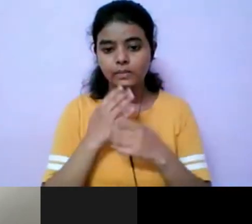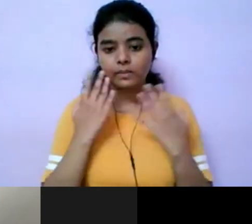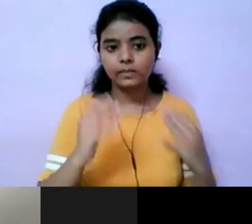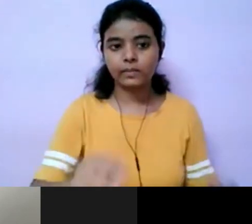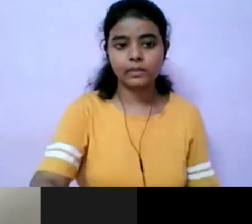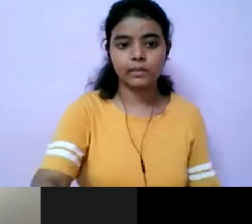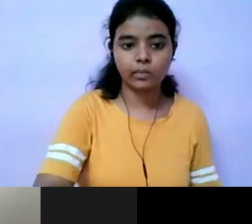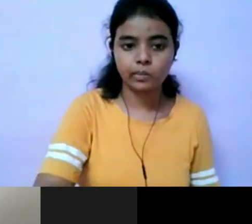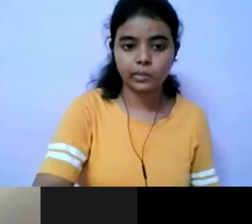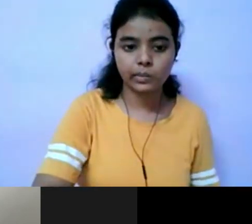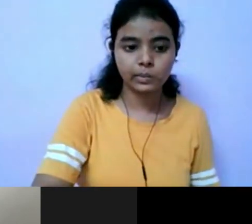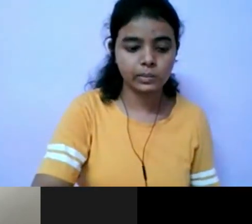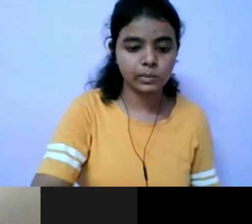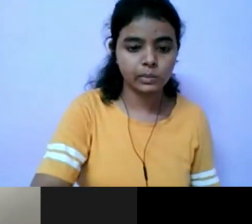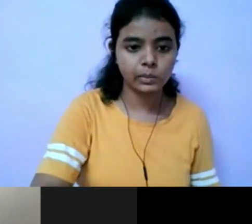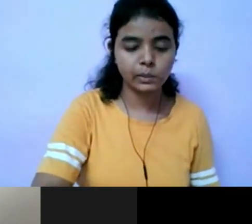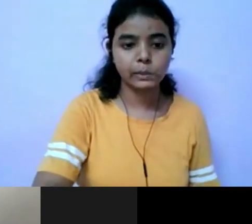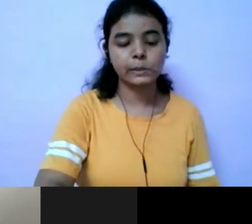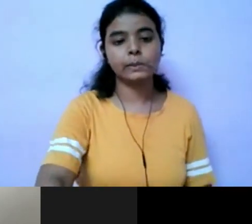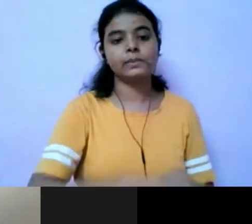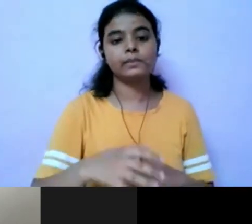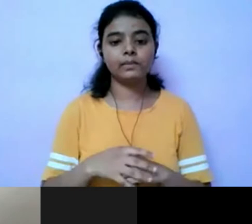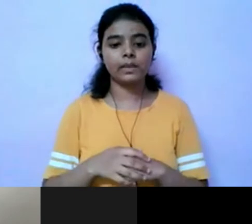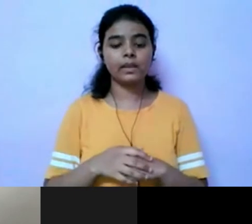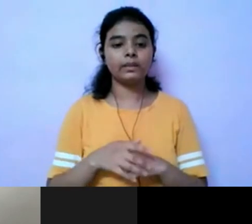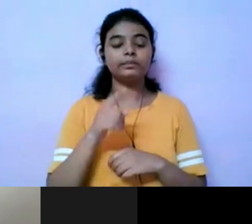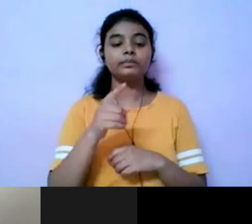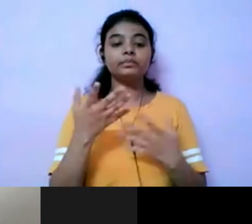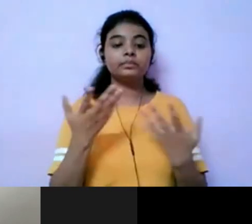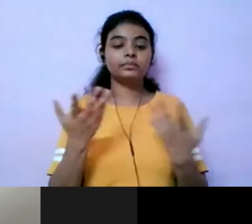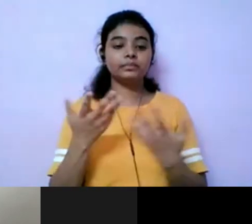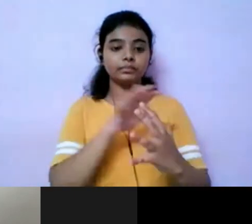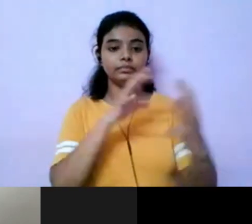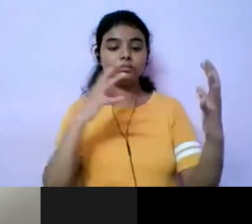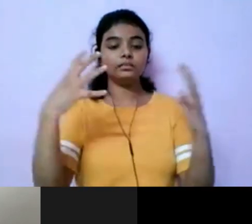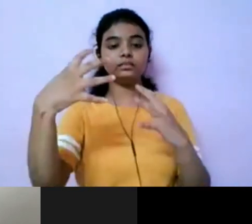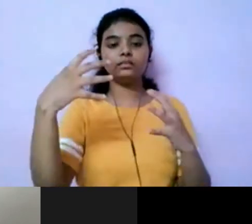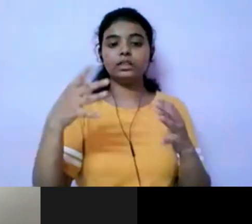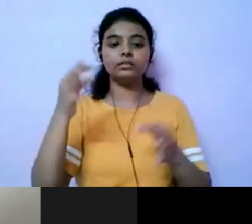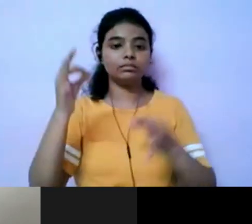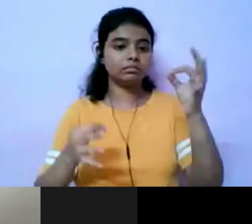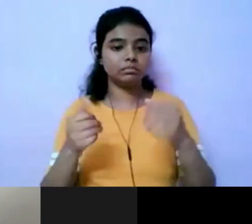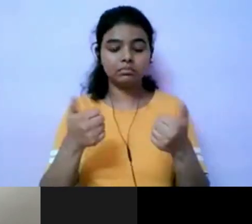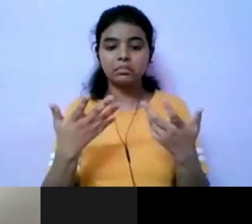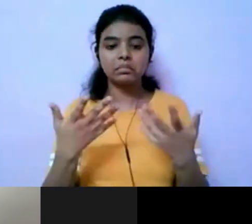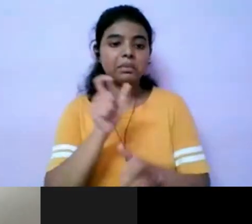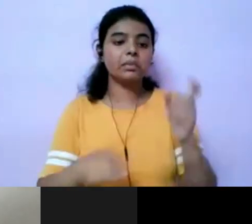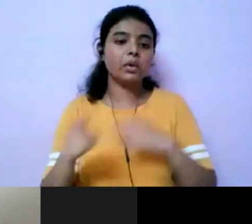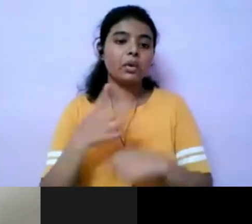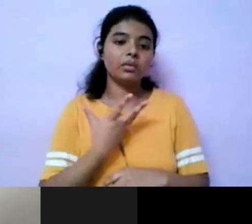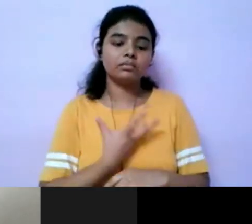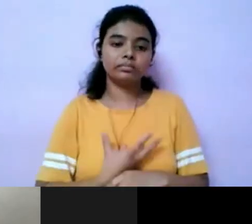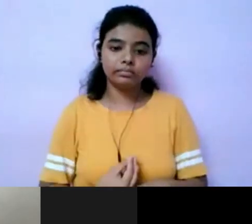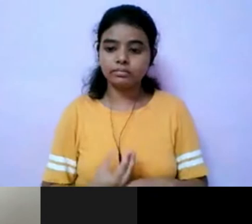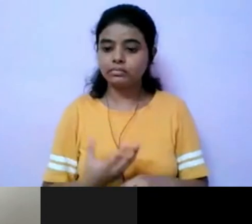then there's no rest, because the world is unjust and the people are sad all over